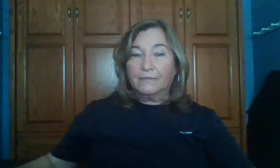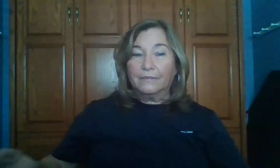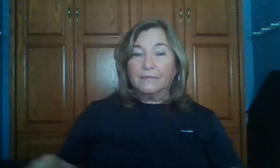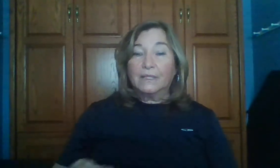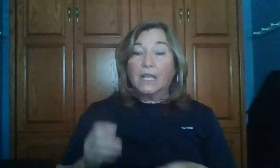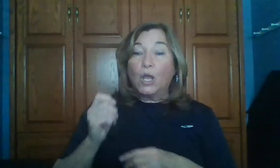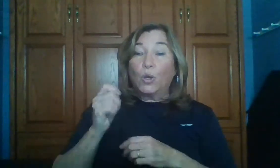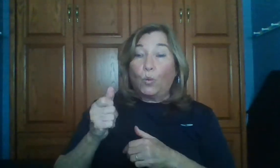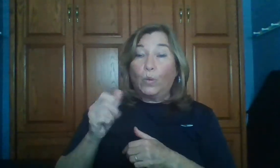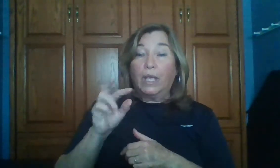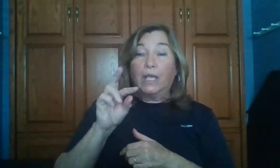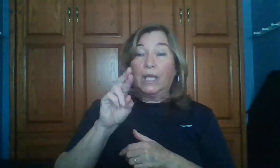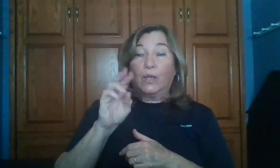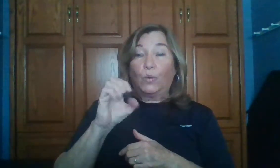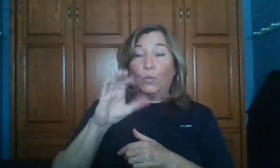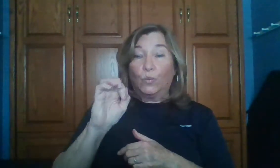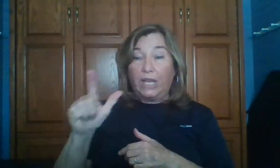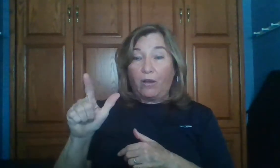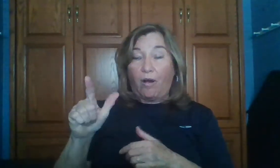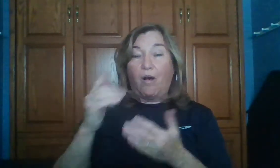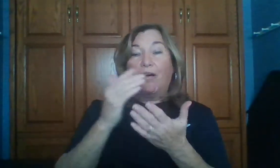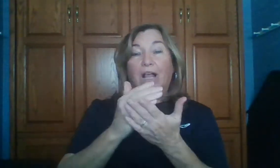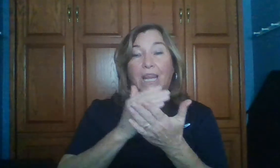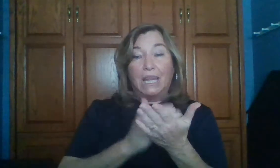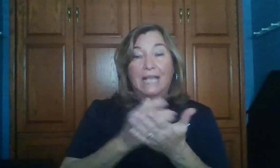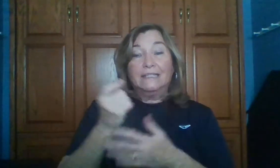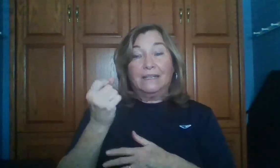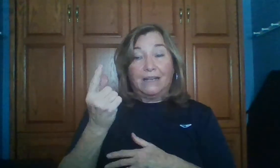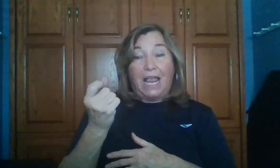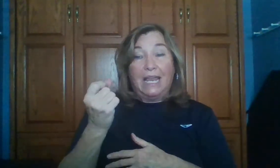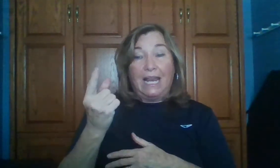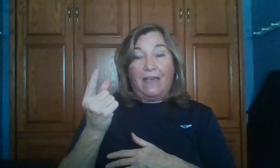Quick Recall, Lesson 11. Window.